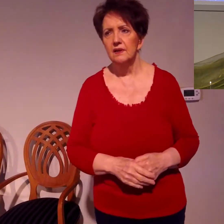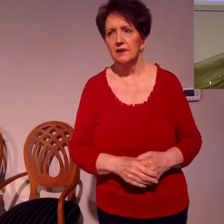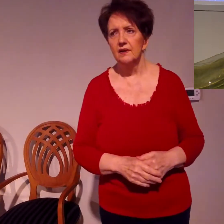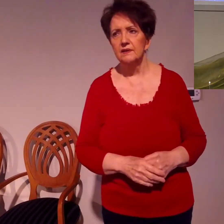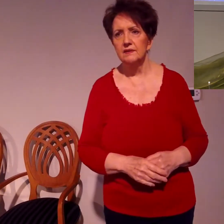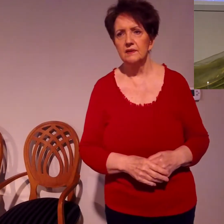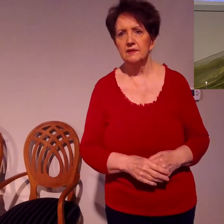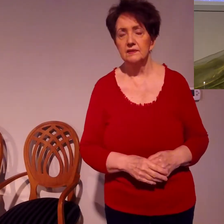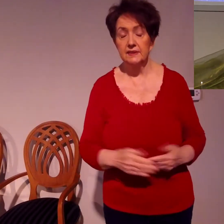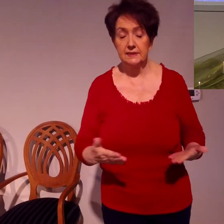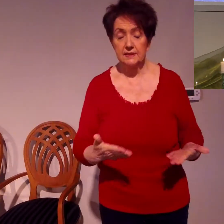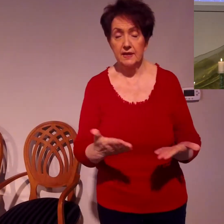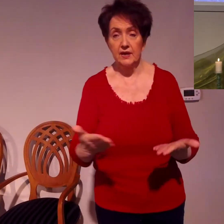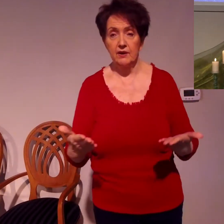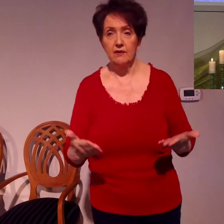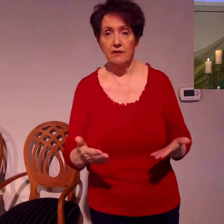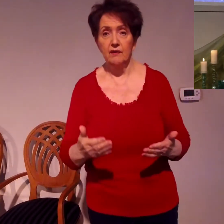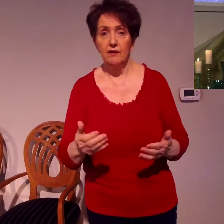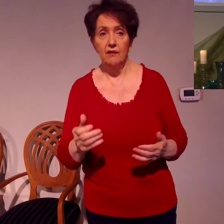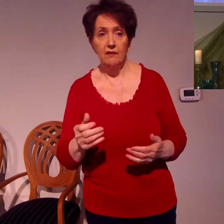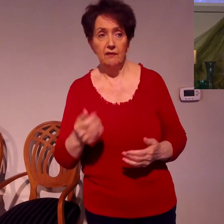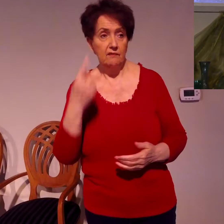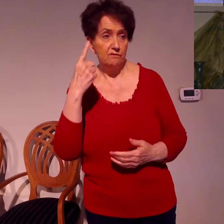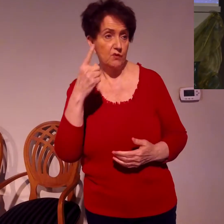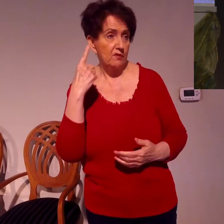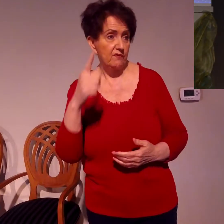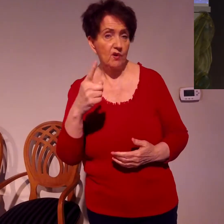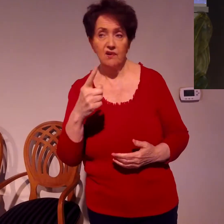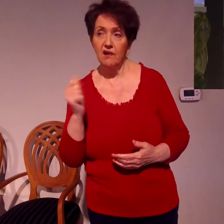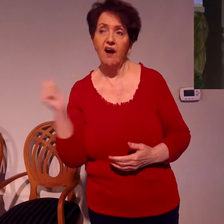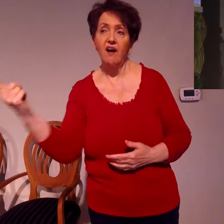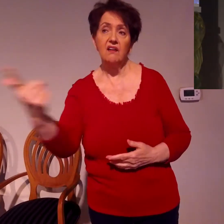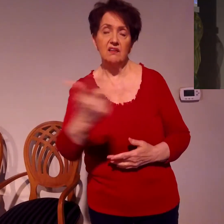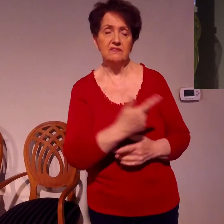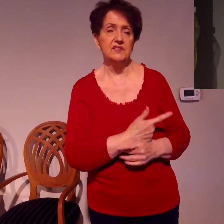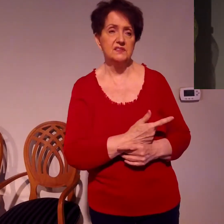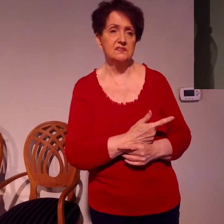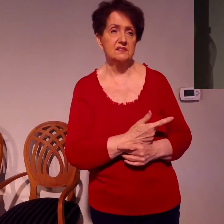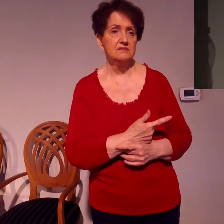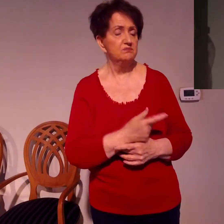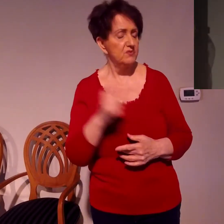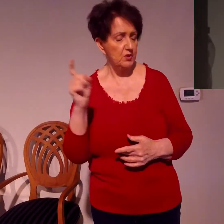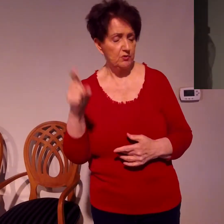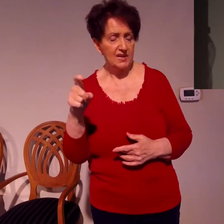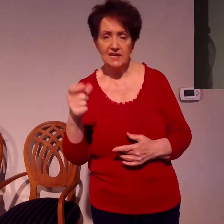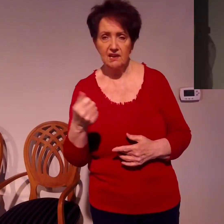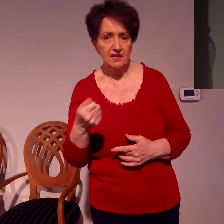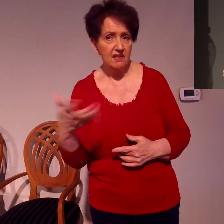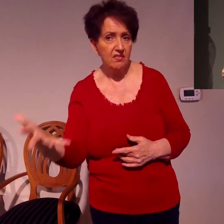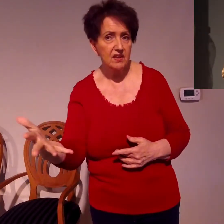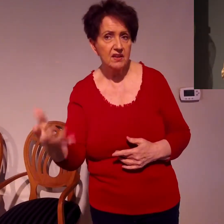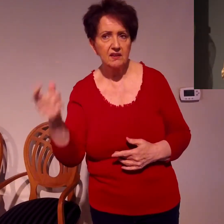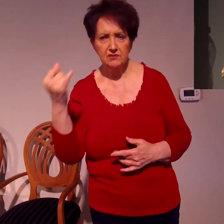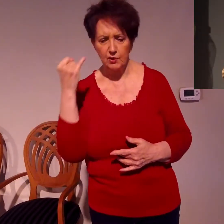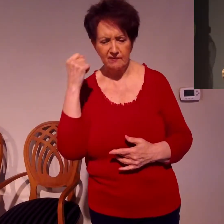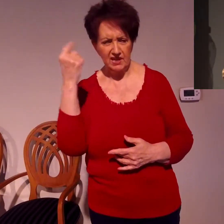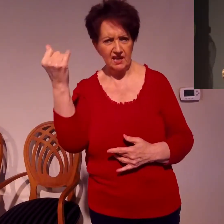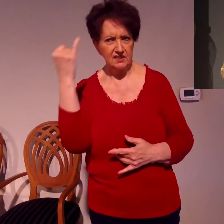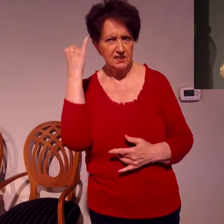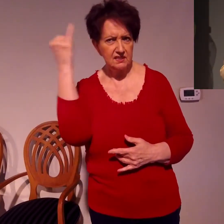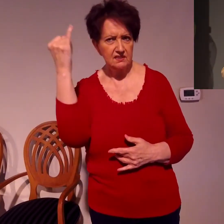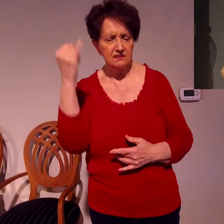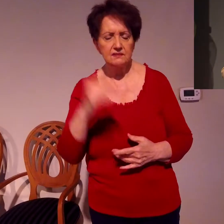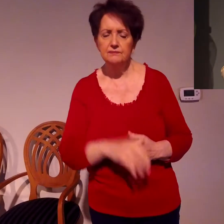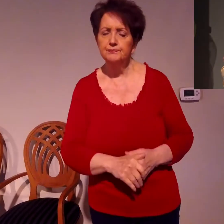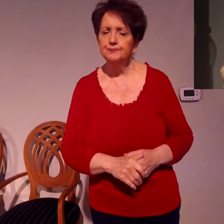And it's here for each of us anytime there's a need, a want, or an idea.